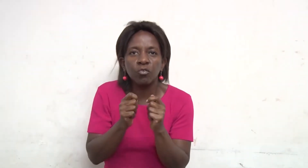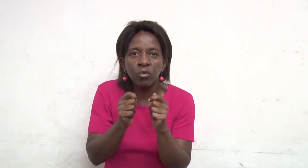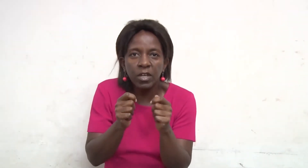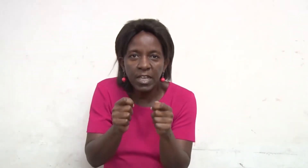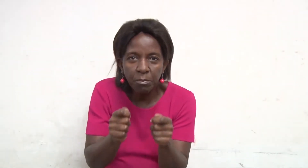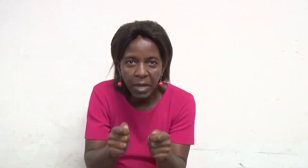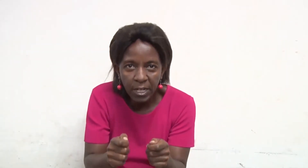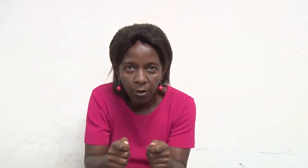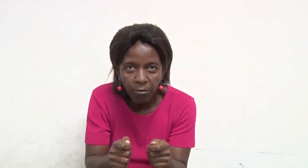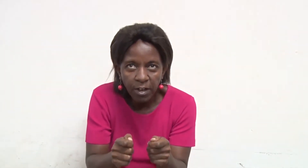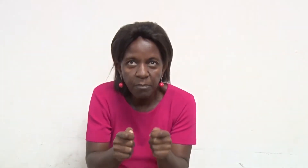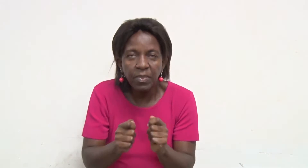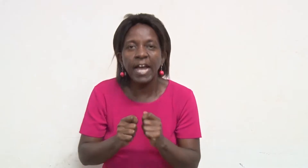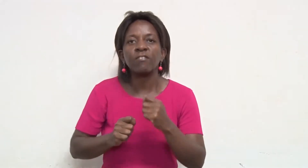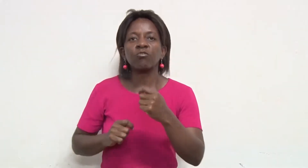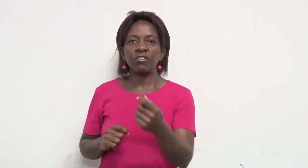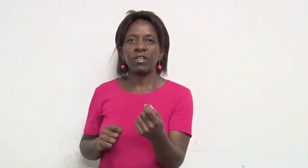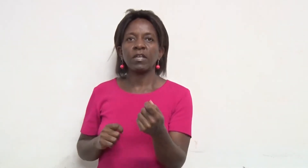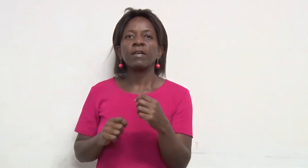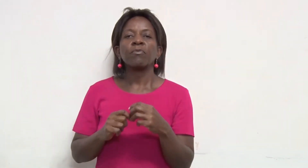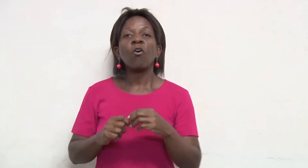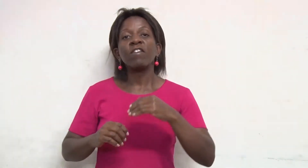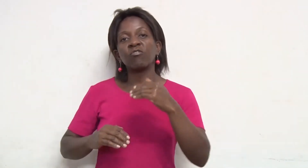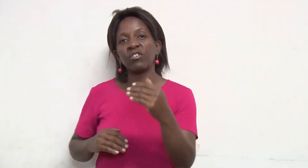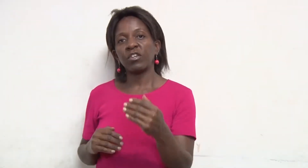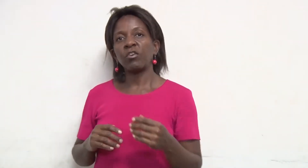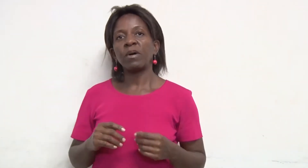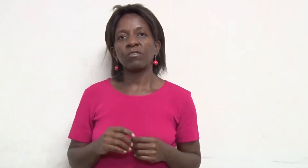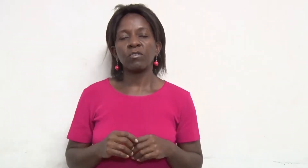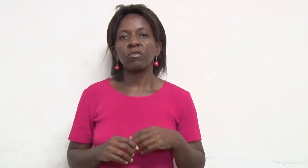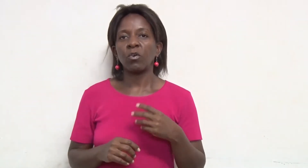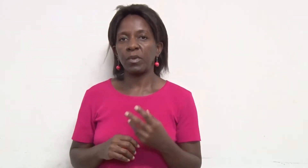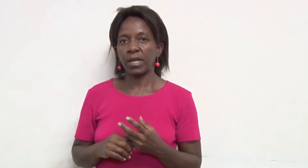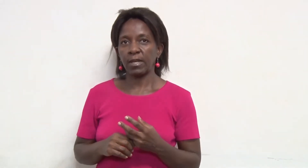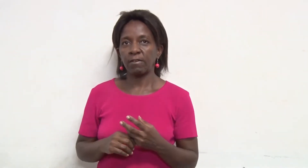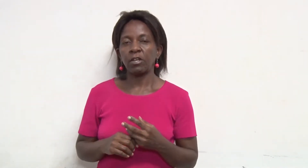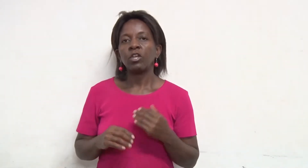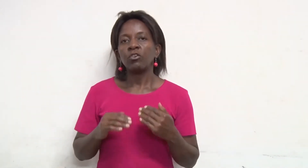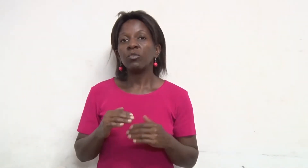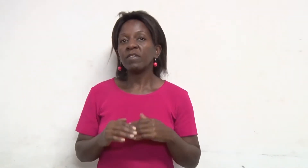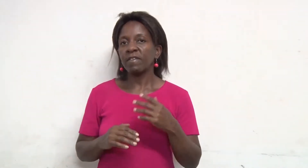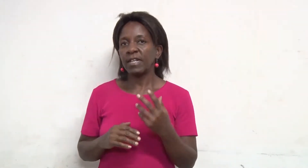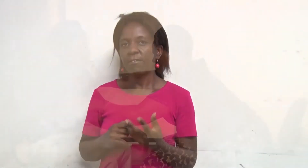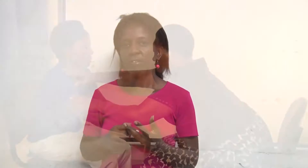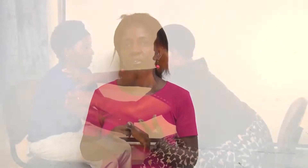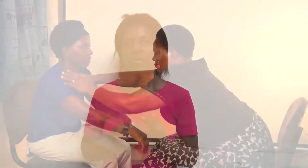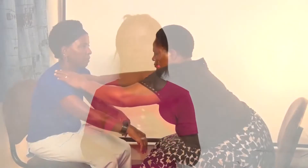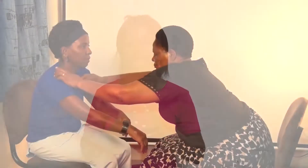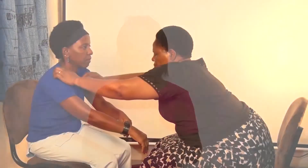to keep bending over and overstretching your muscles to communicate. You will see in the video how